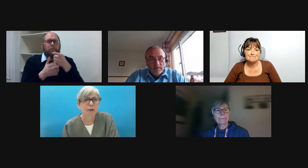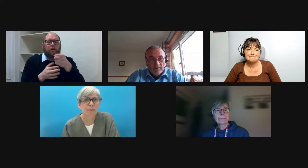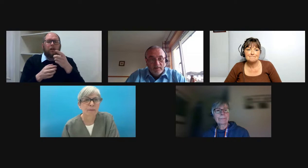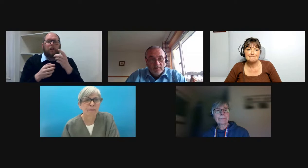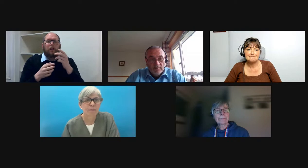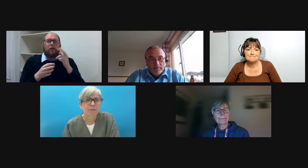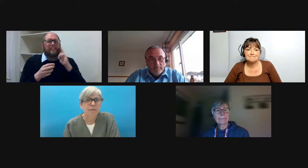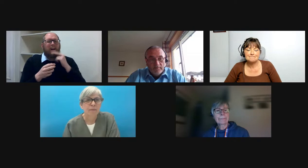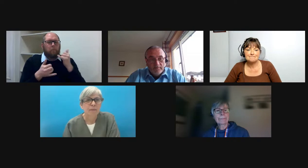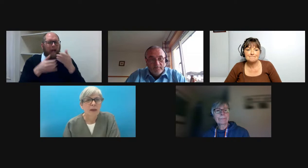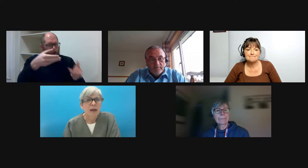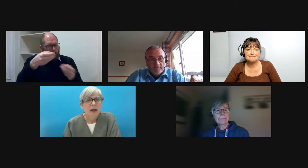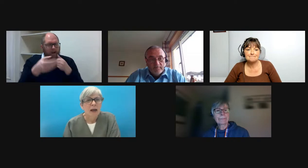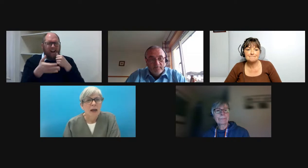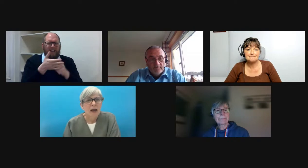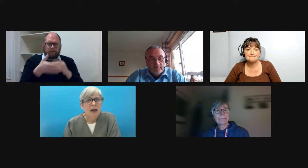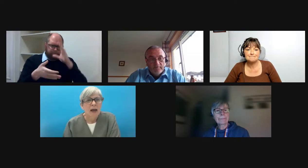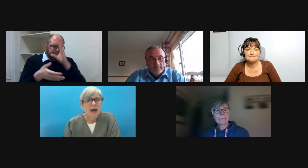Thank you.